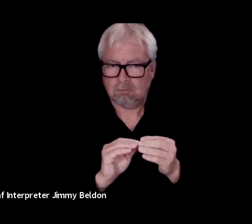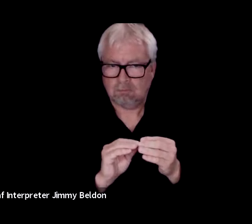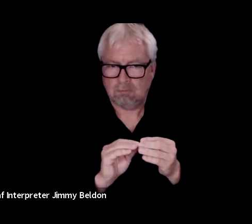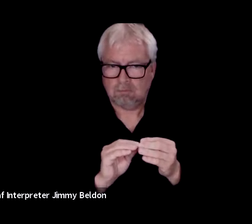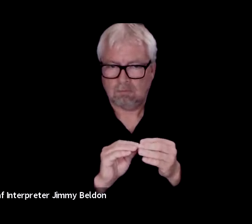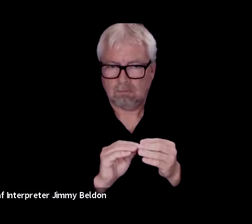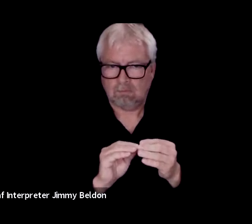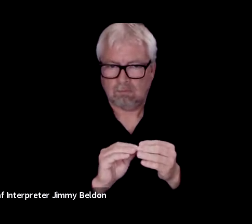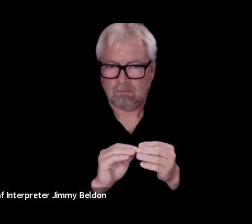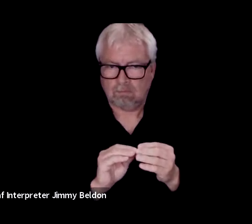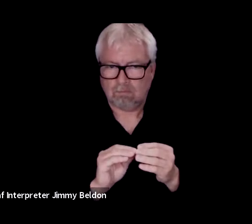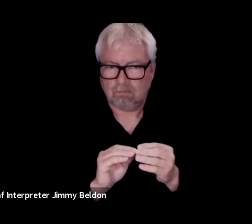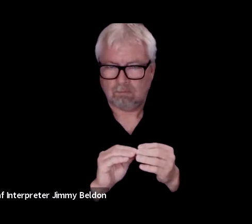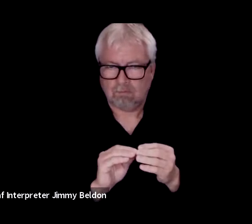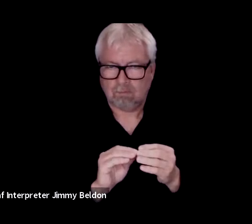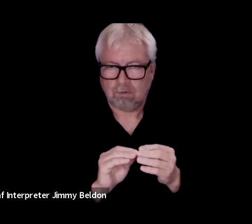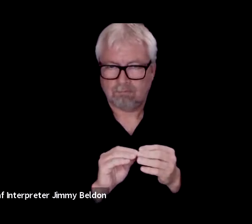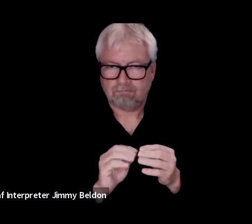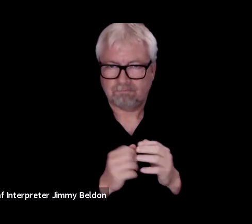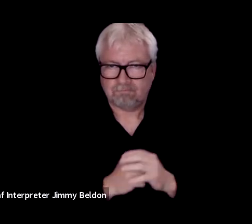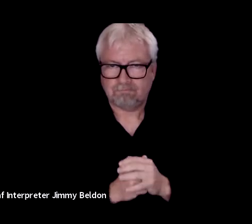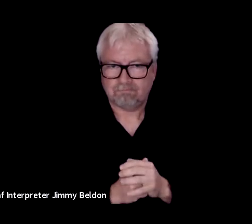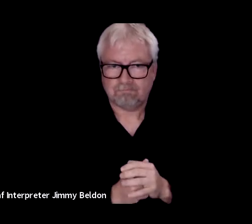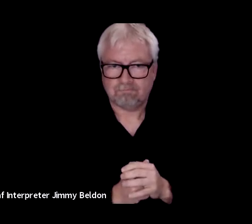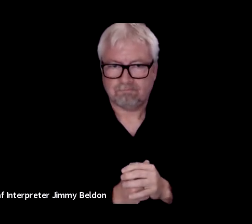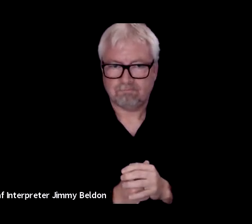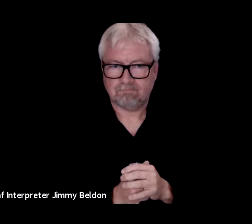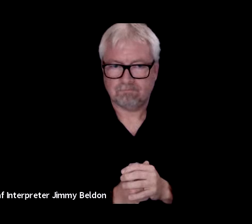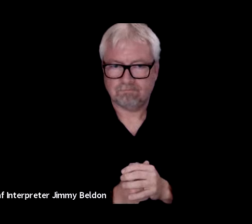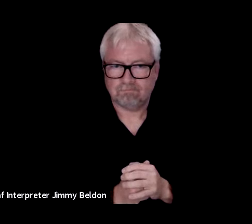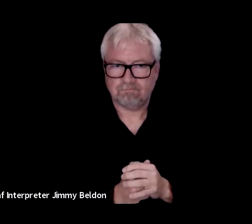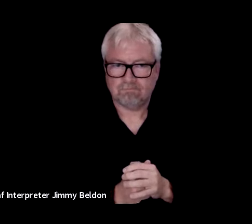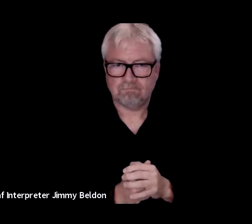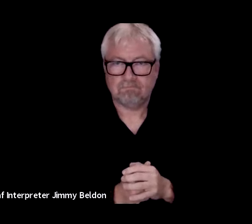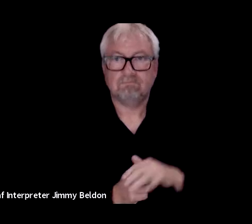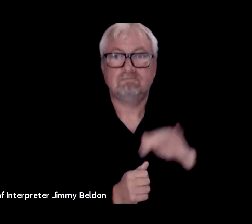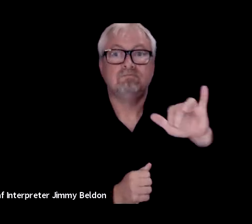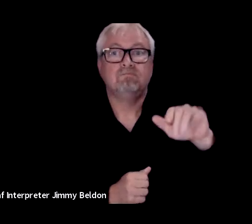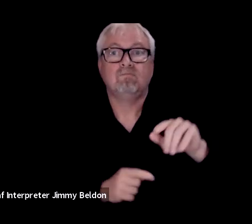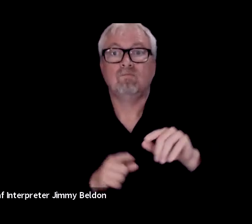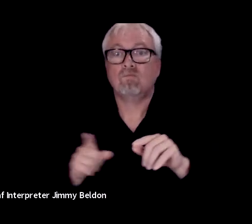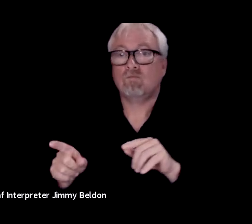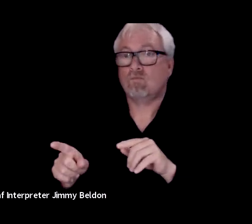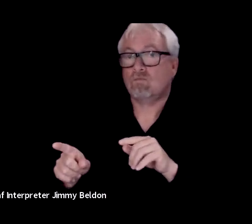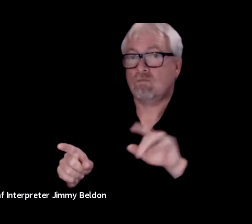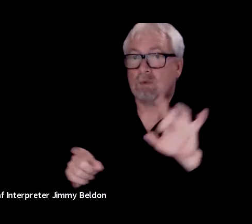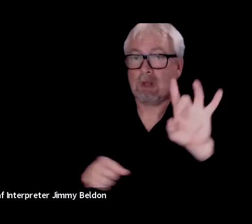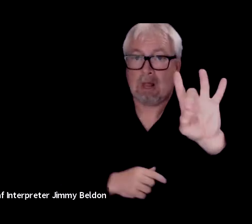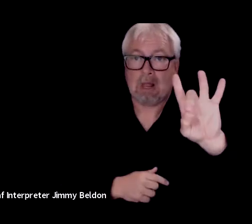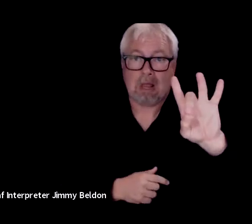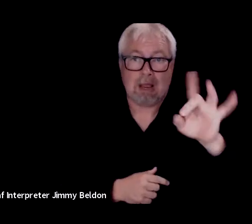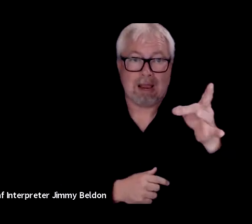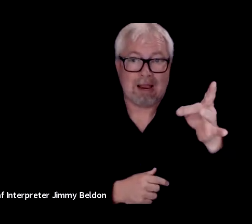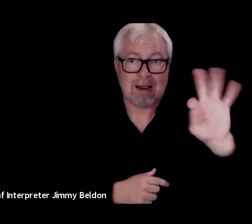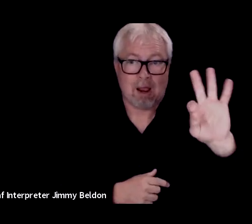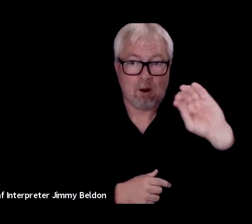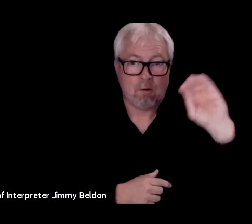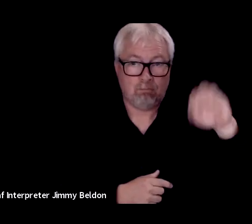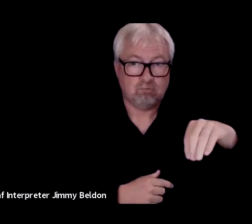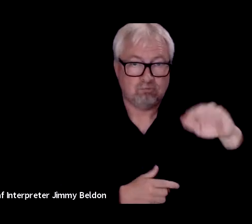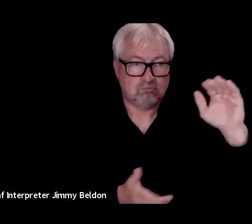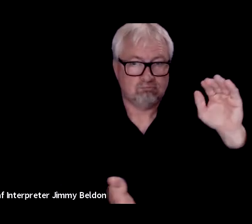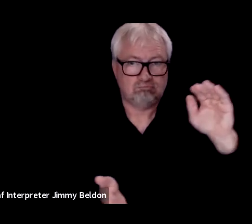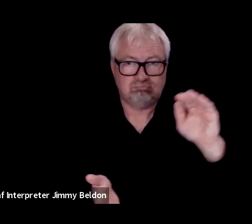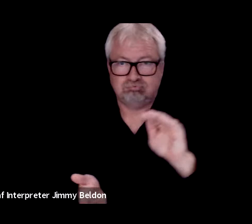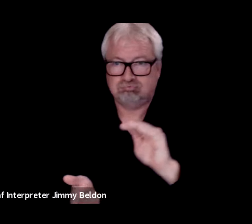dropped to 76% amongst the older group. Another study from 5 VA